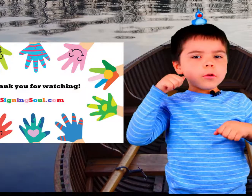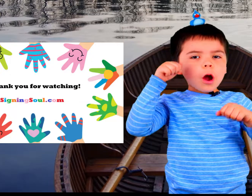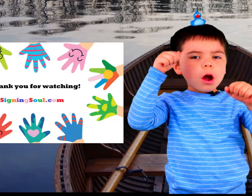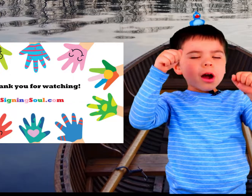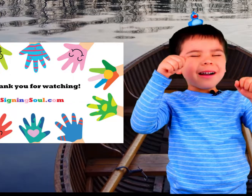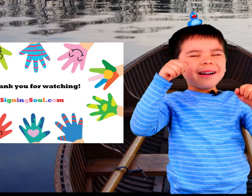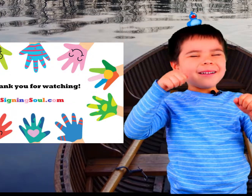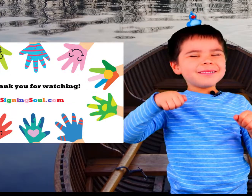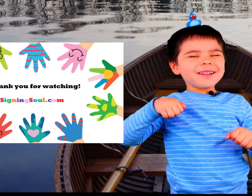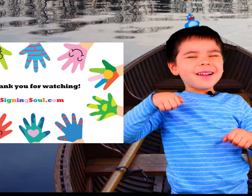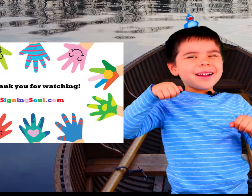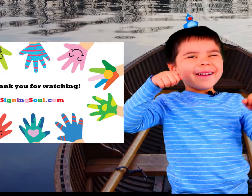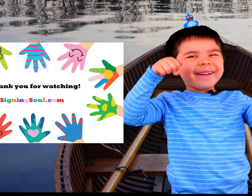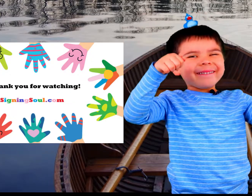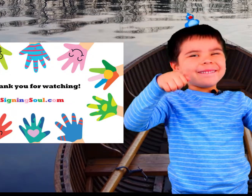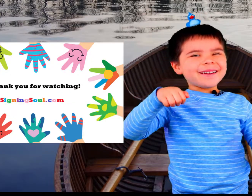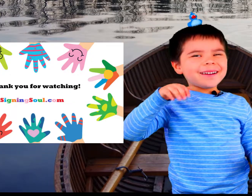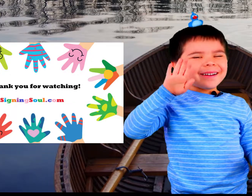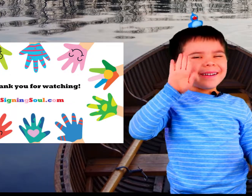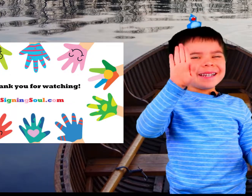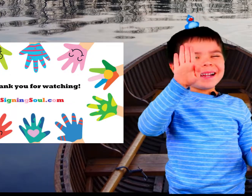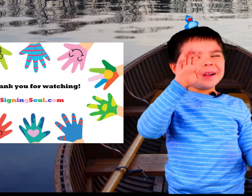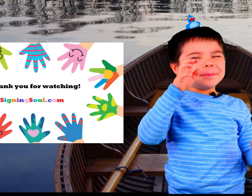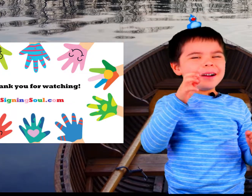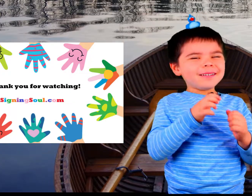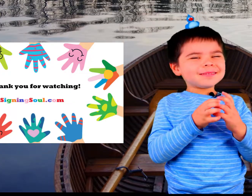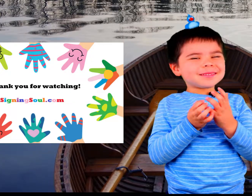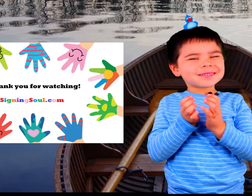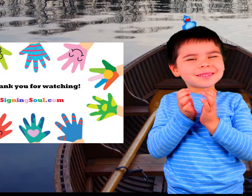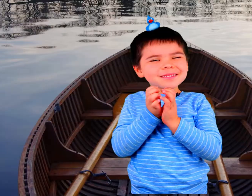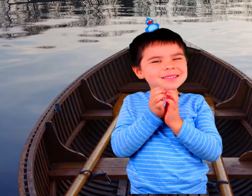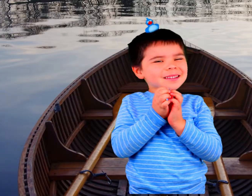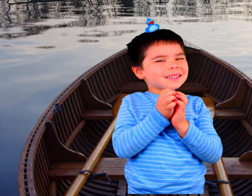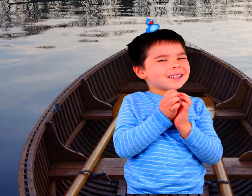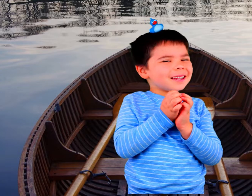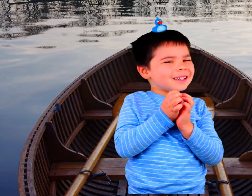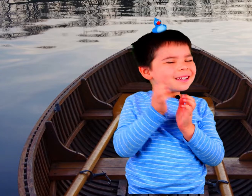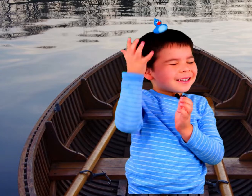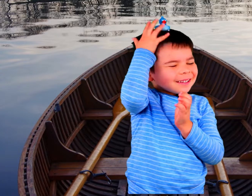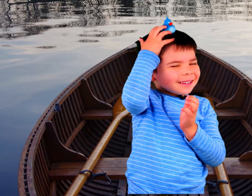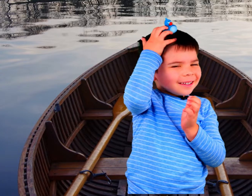Row, row, row your boat, gently,